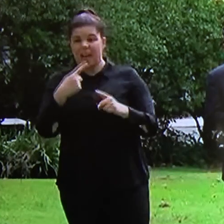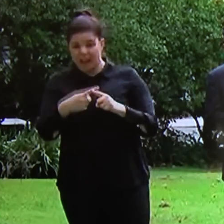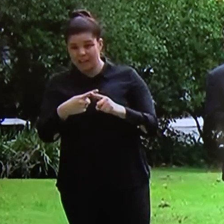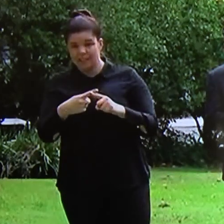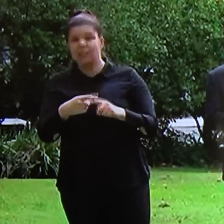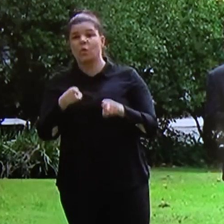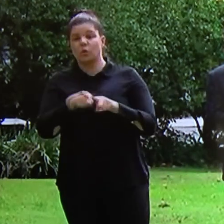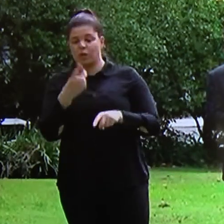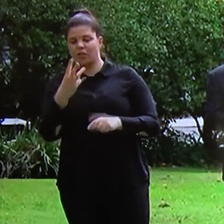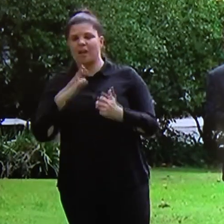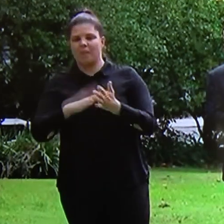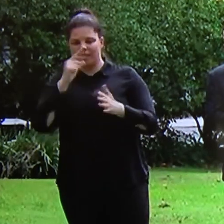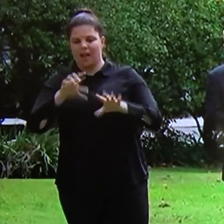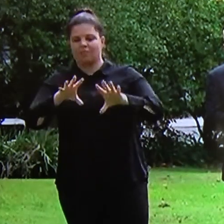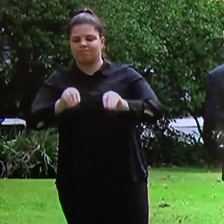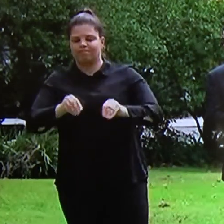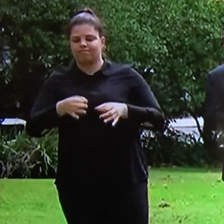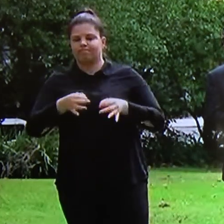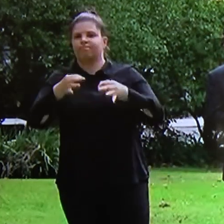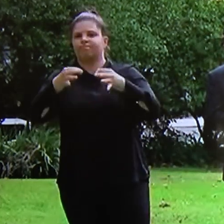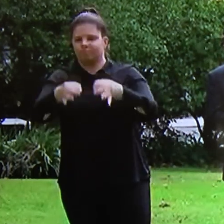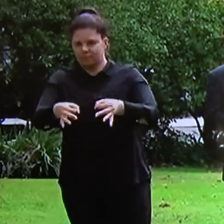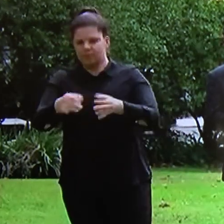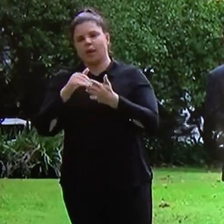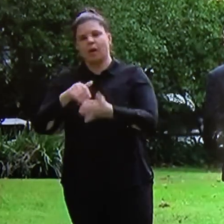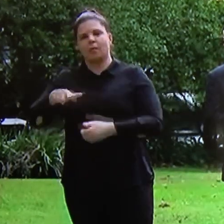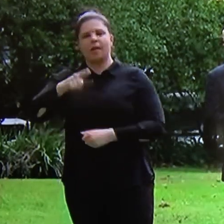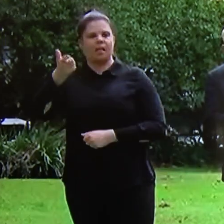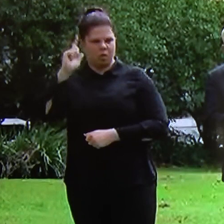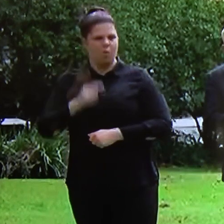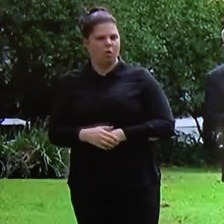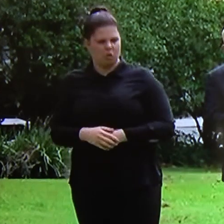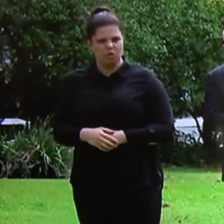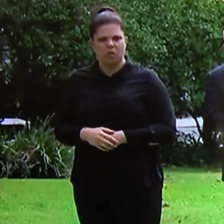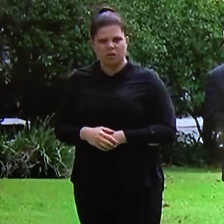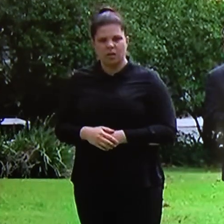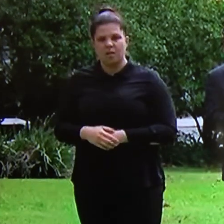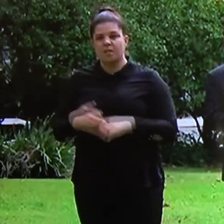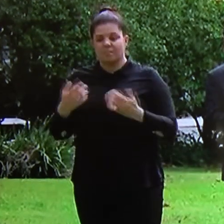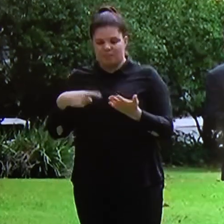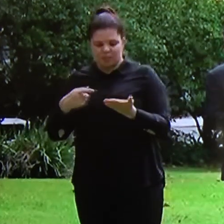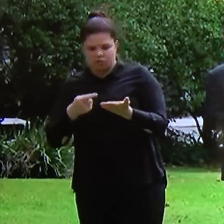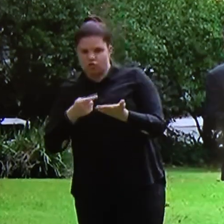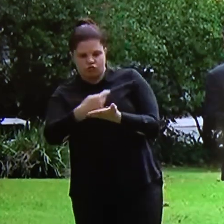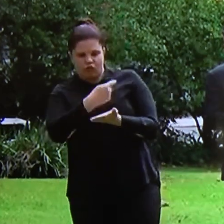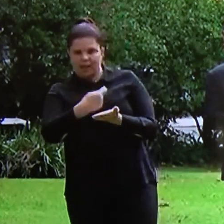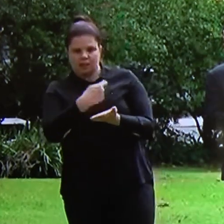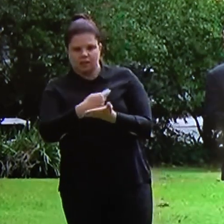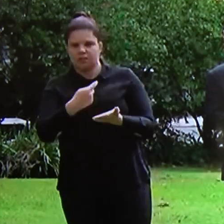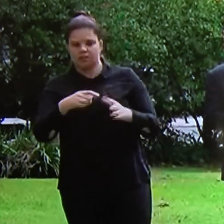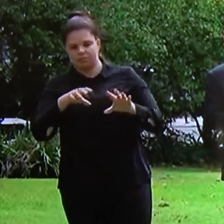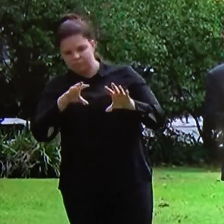for 3 months. So that will support the landlords based on the rental reduction that in